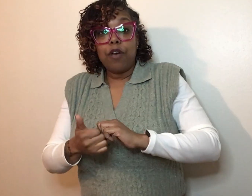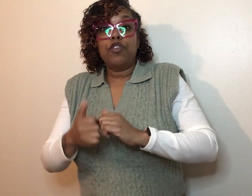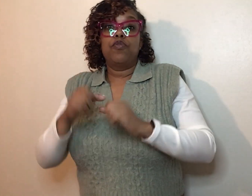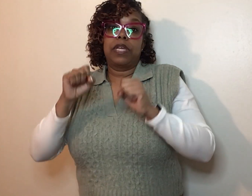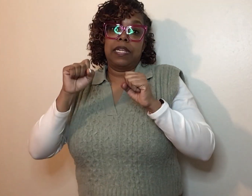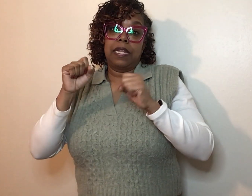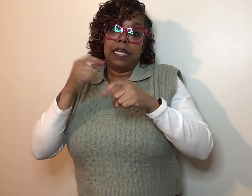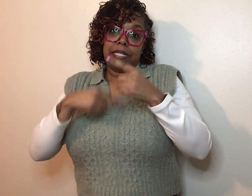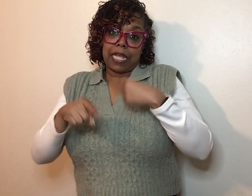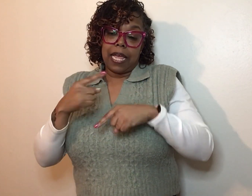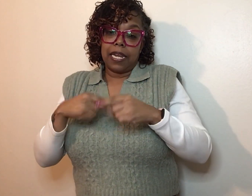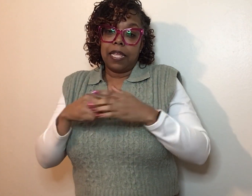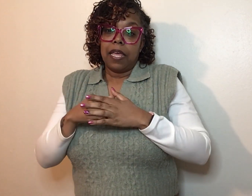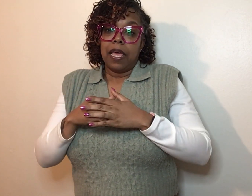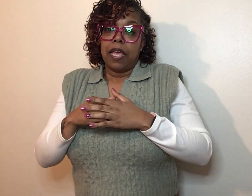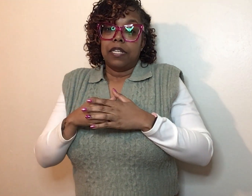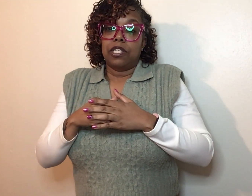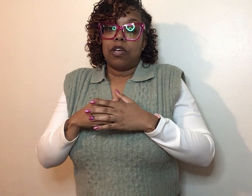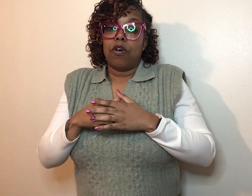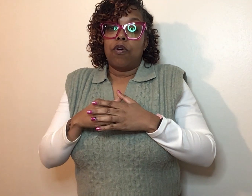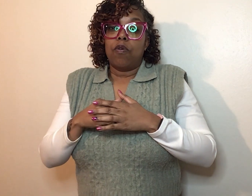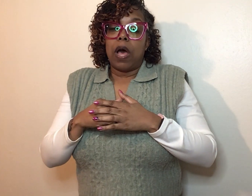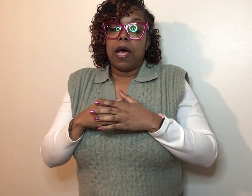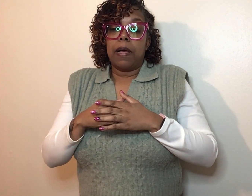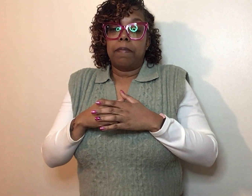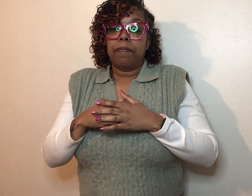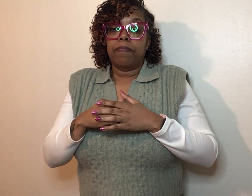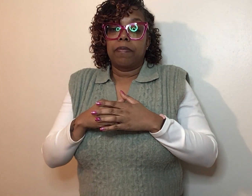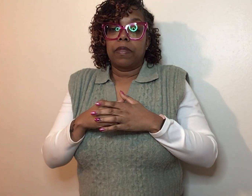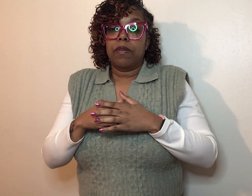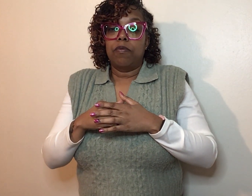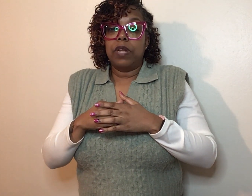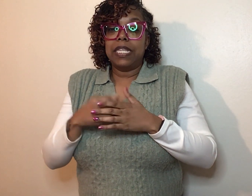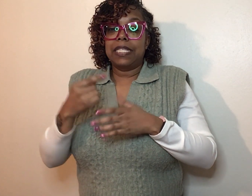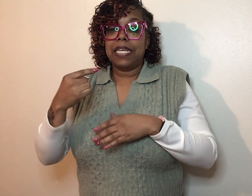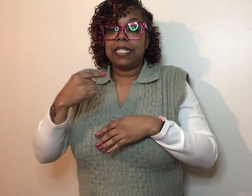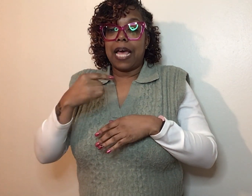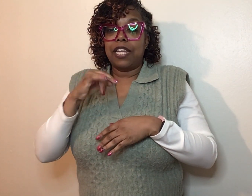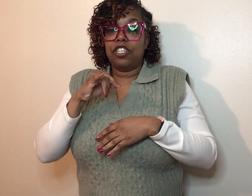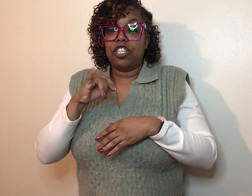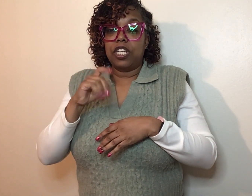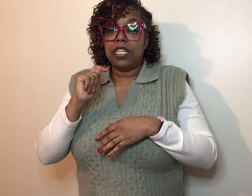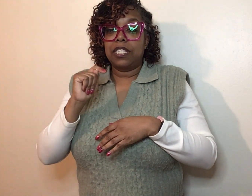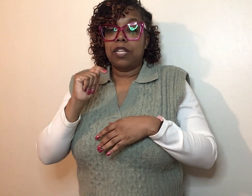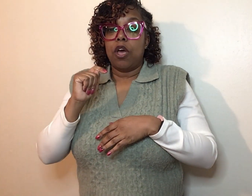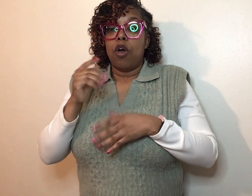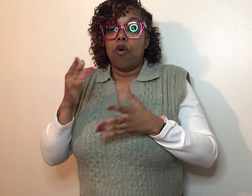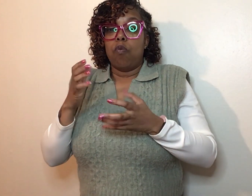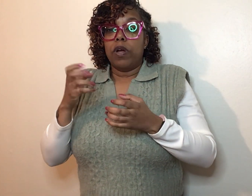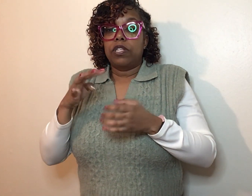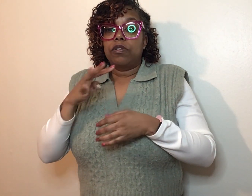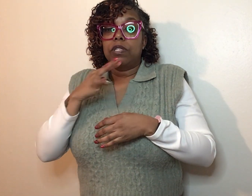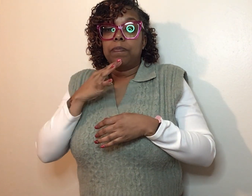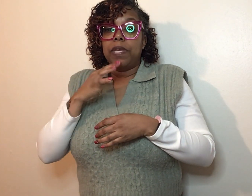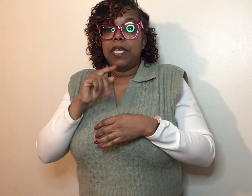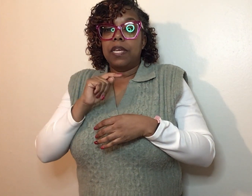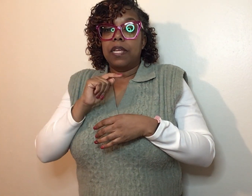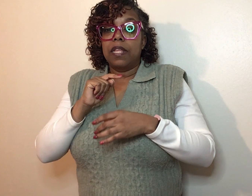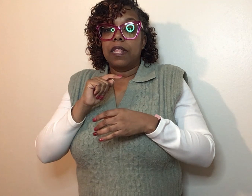you can sign it. So, when it says, I just want to speak